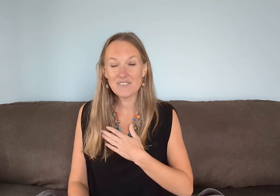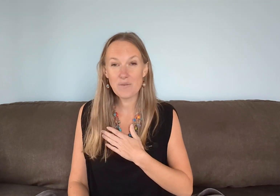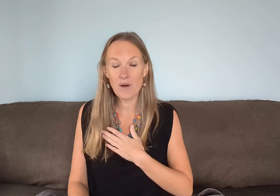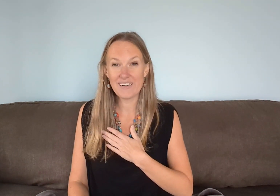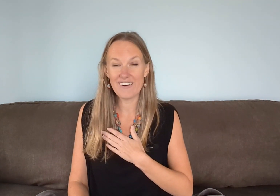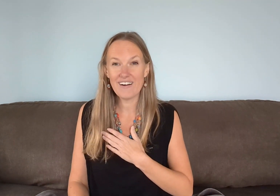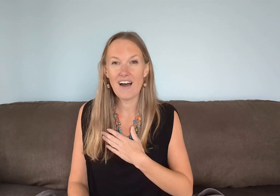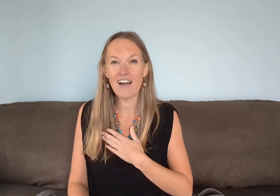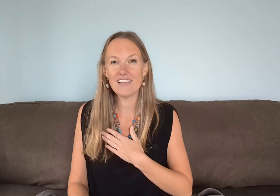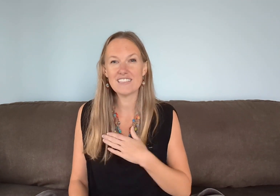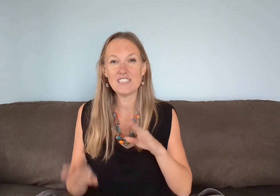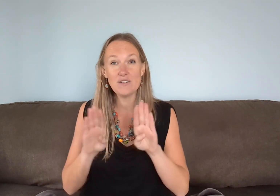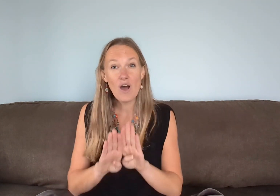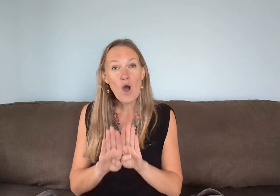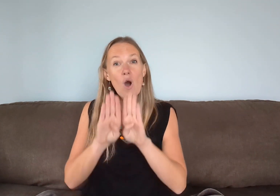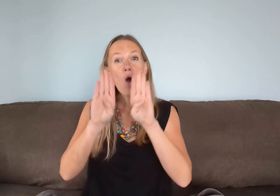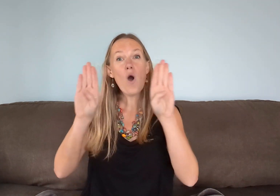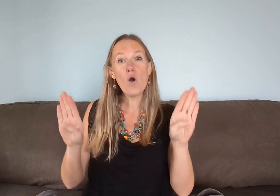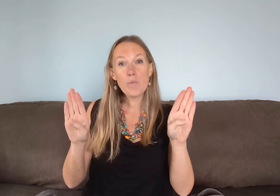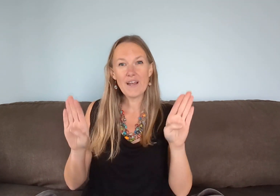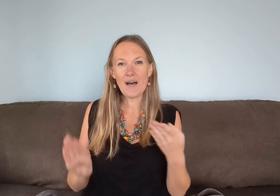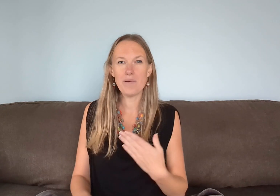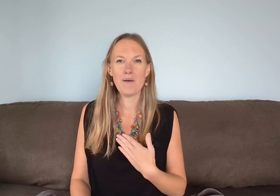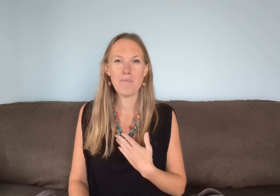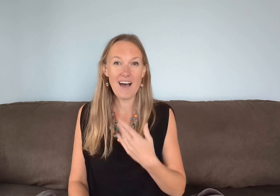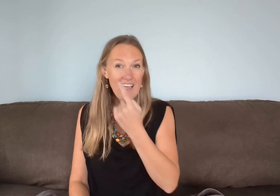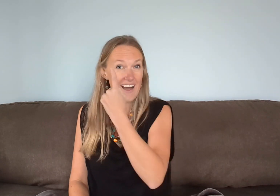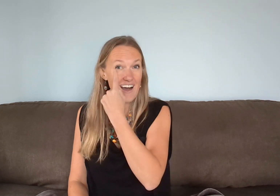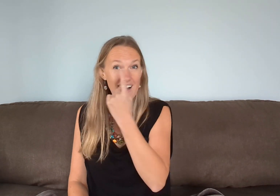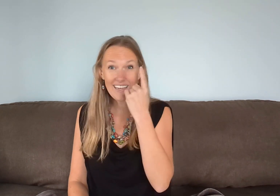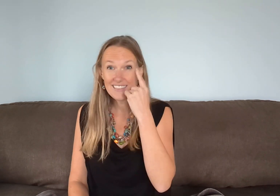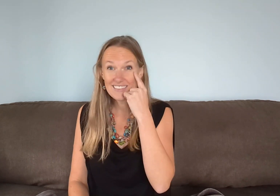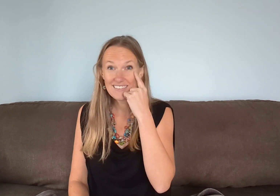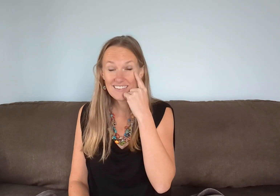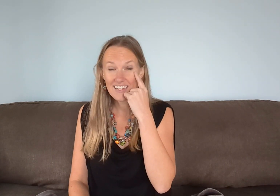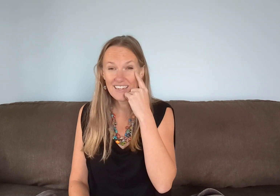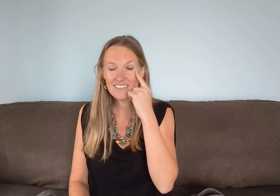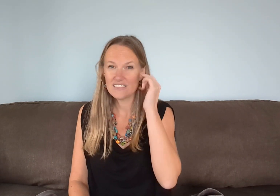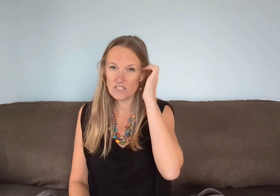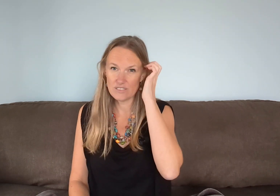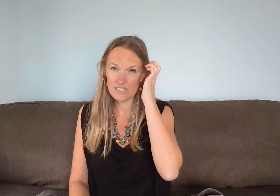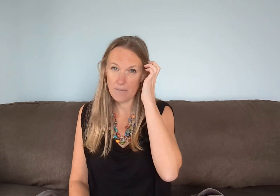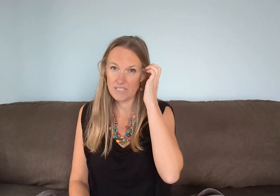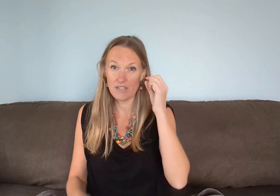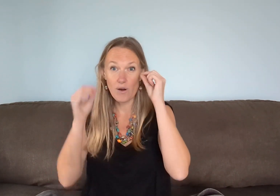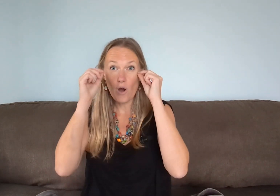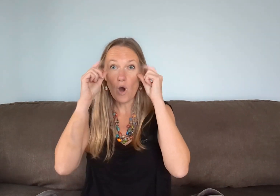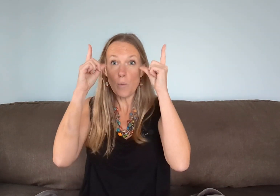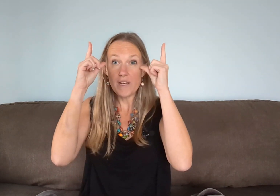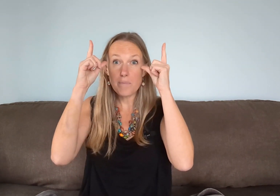with wonder. I like to do open up my eyes. Okay, so it's up to you. Open up